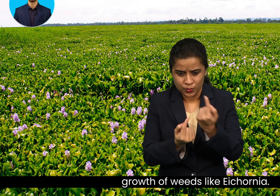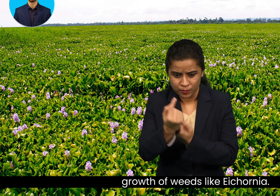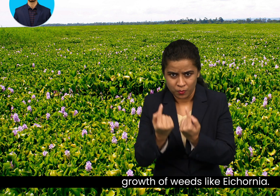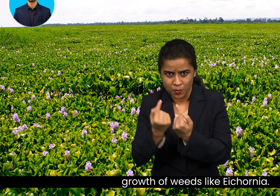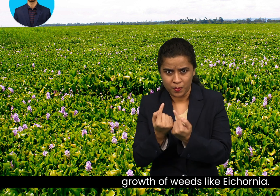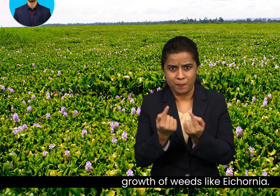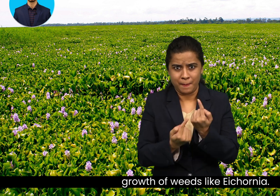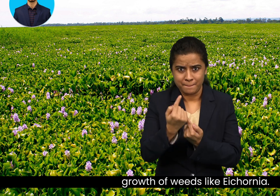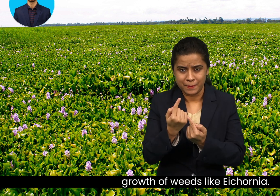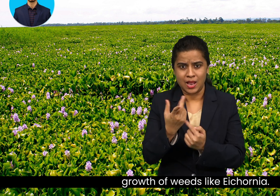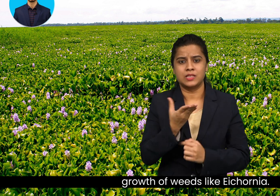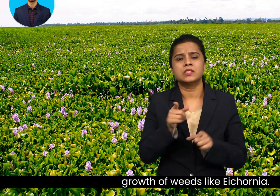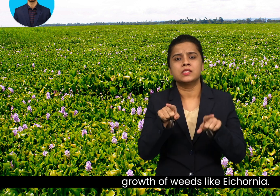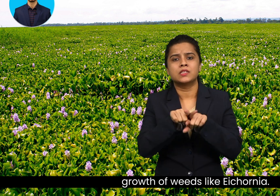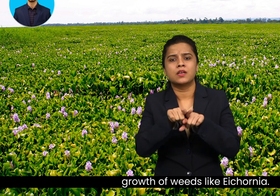Eichhornia.